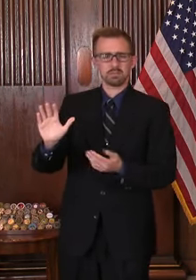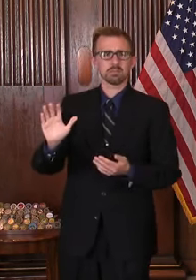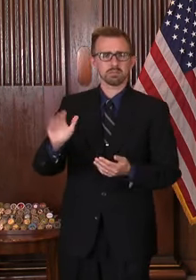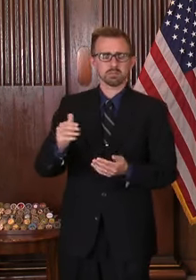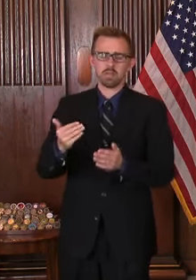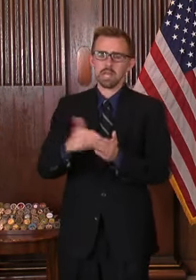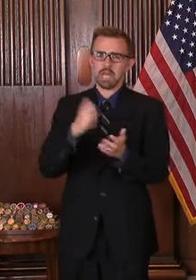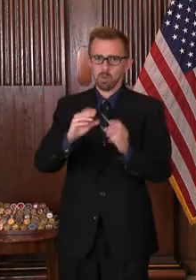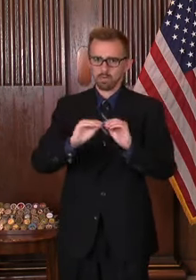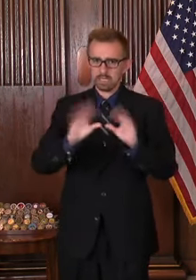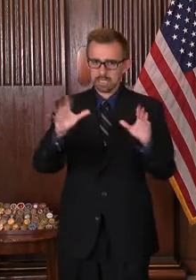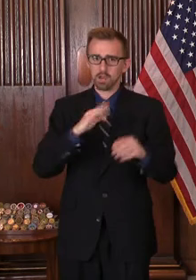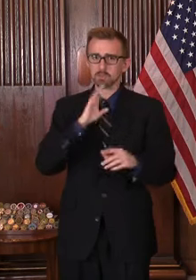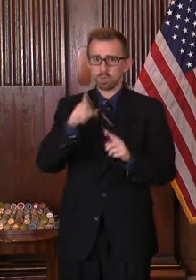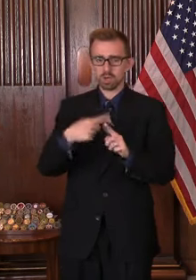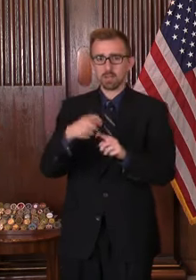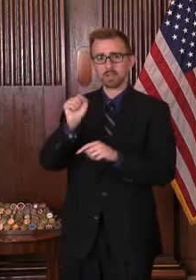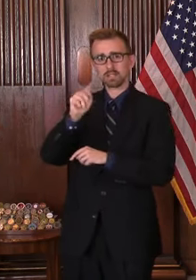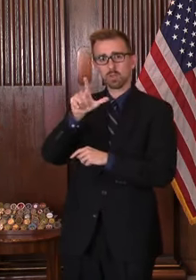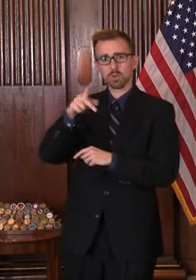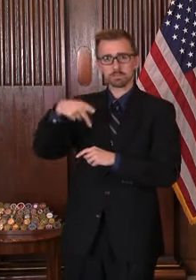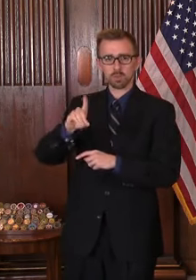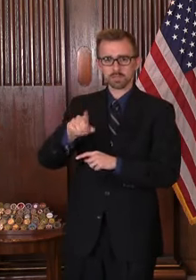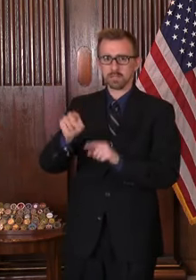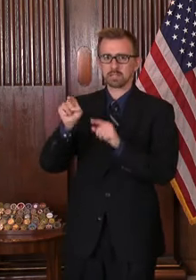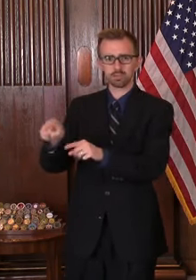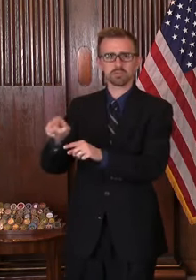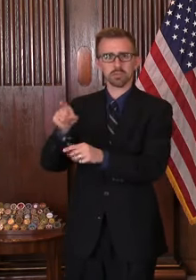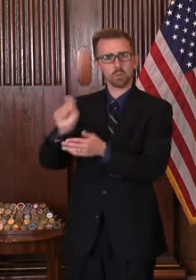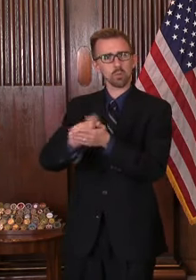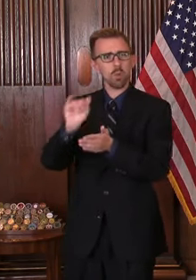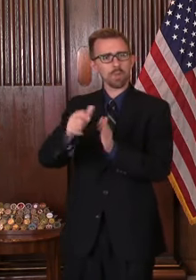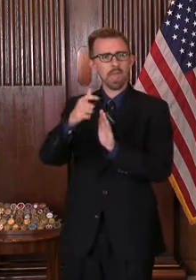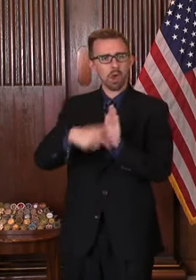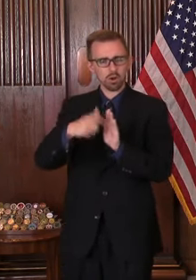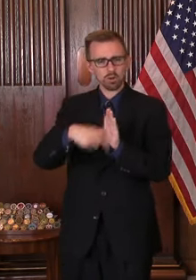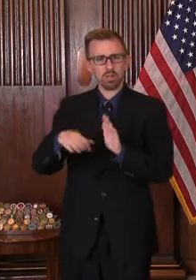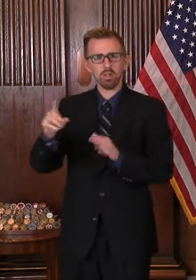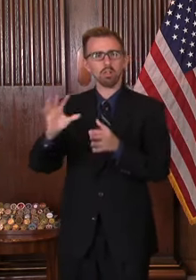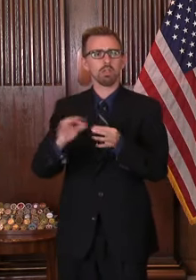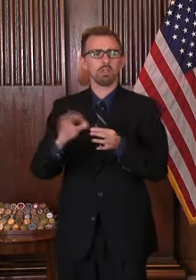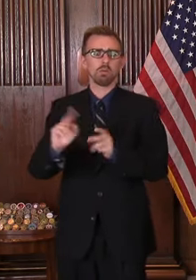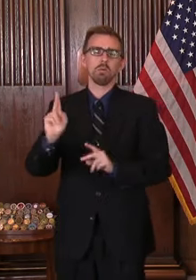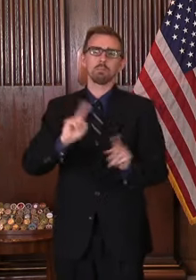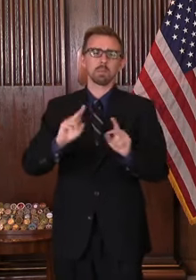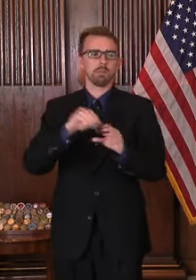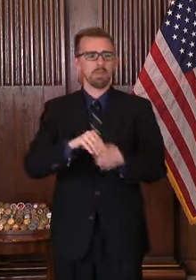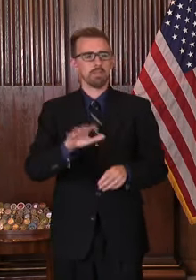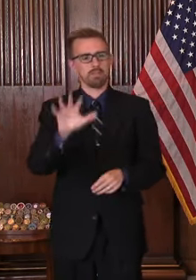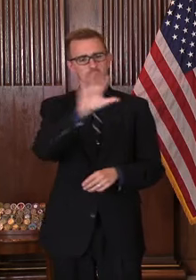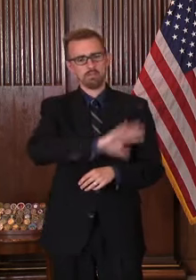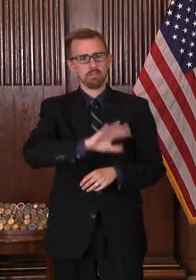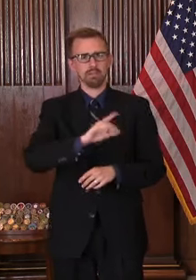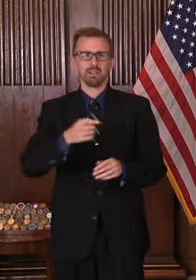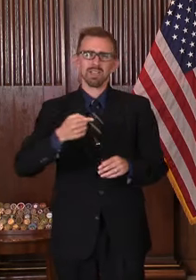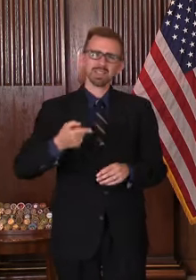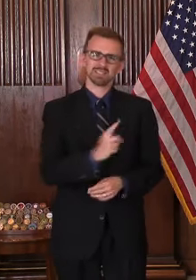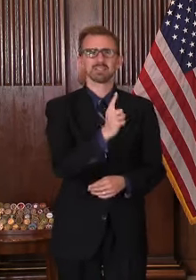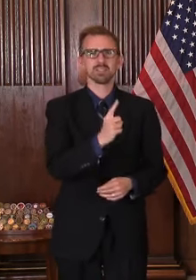again, I want to be clear that I'm talking about the St. Louis Post-Dispatch that wrote that article, to talk about people in that disrespectful